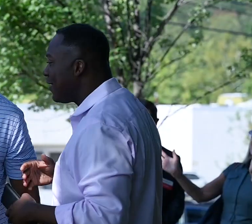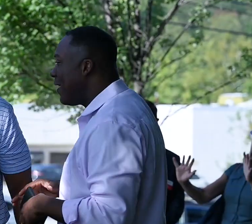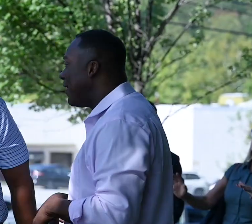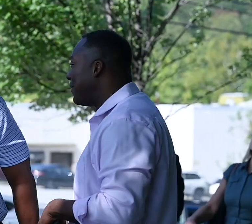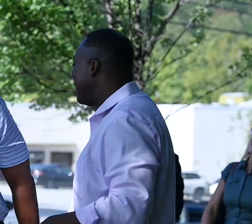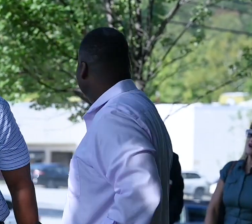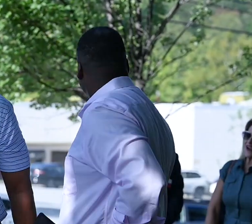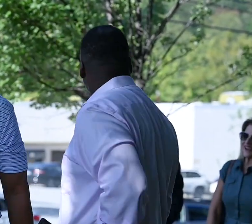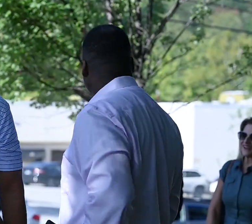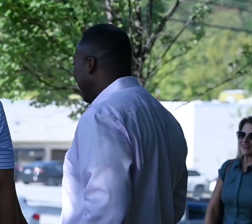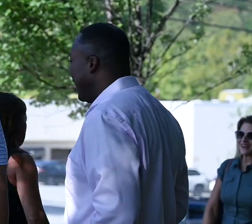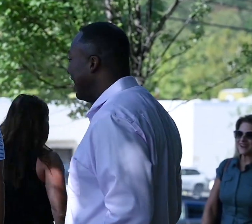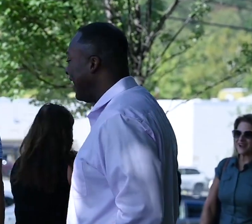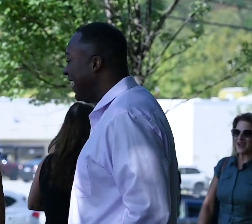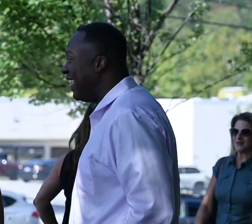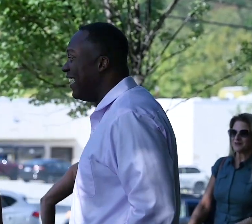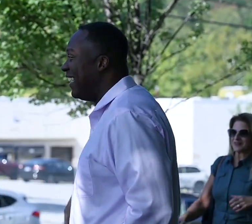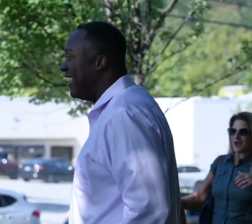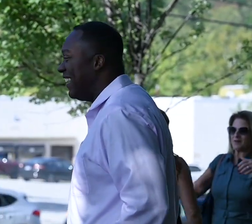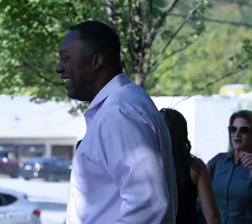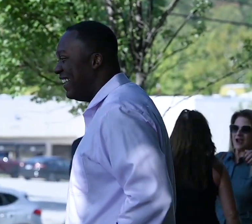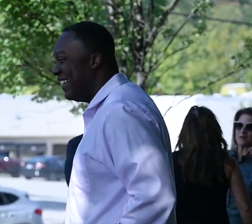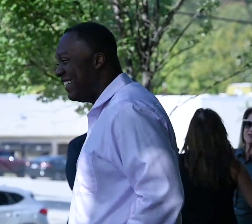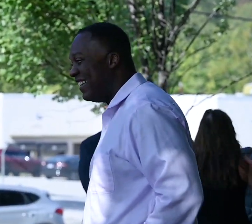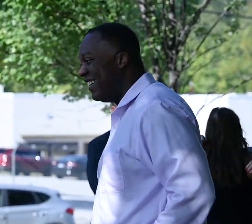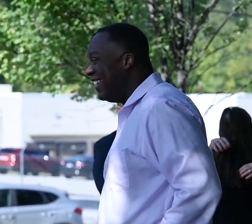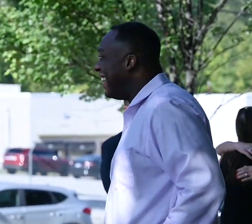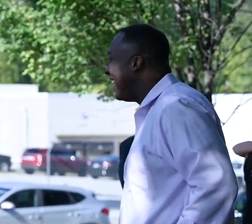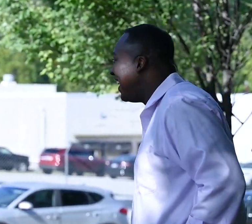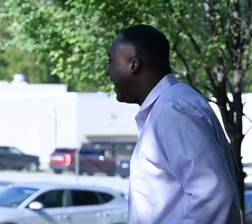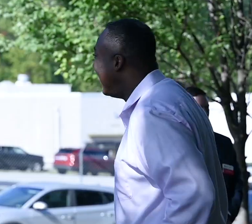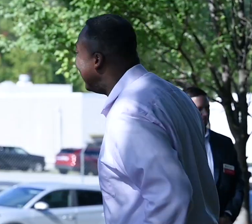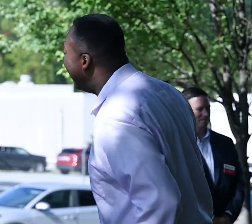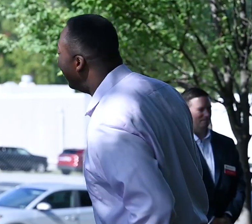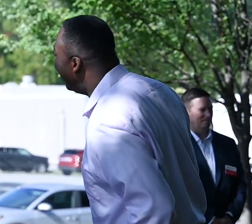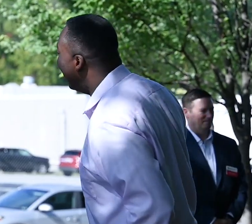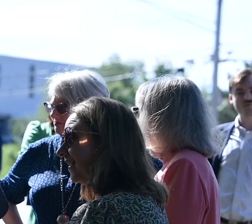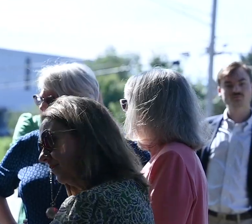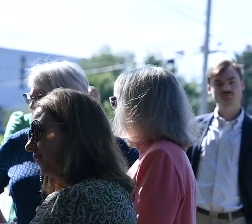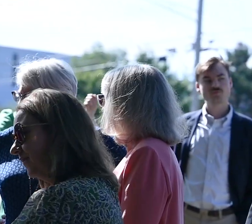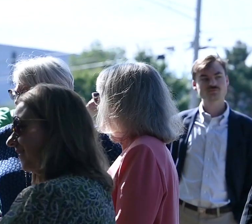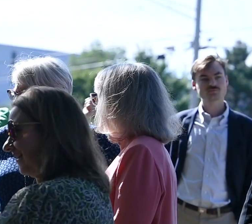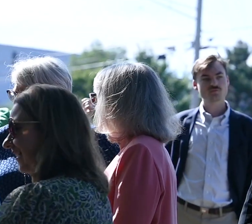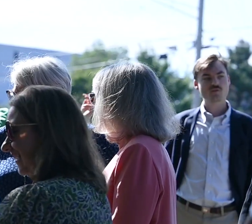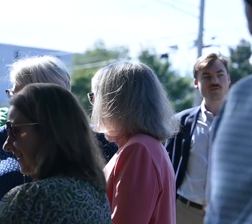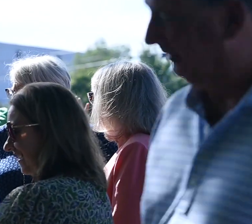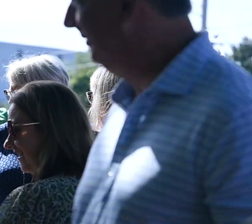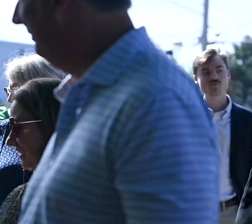Lamb. Senator Gazzoni, thank you so much for being here. Natalie Ziegler, Delegate